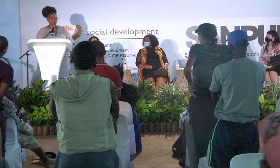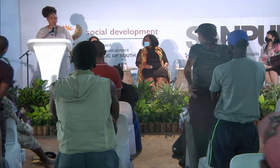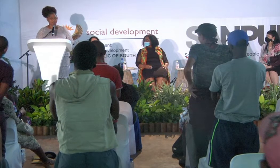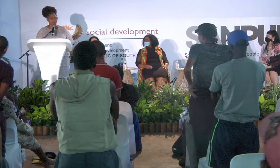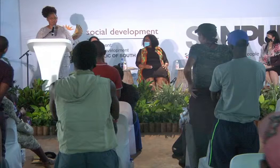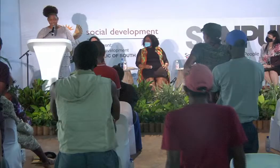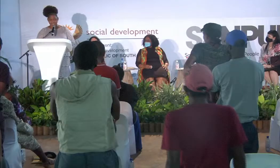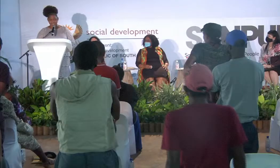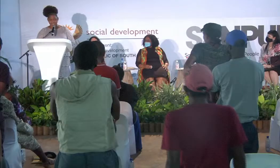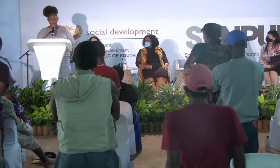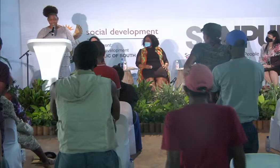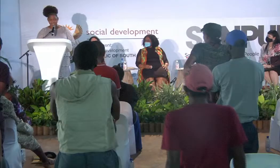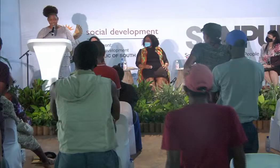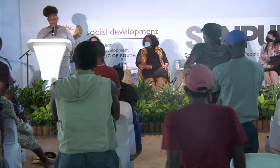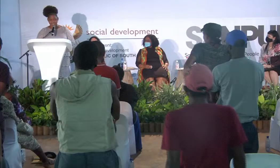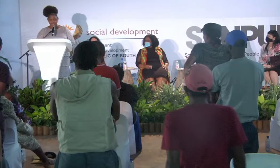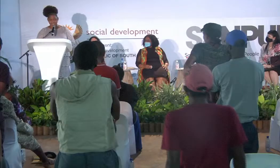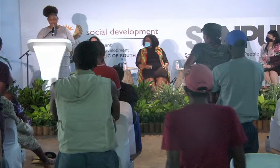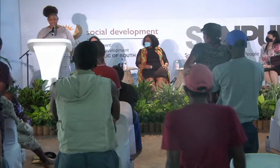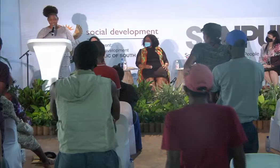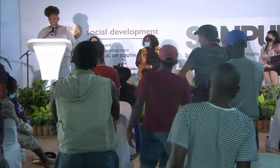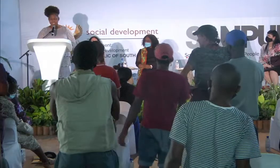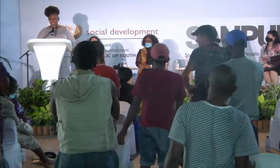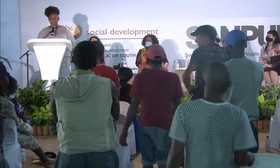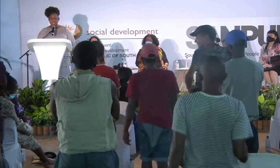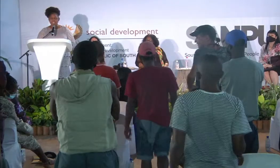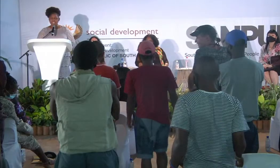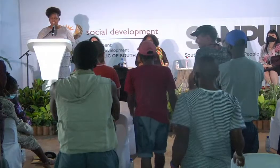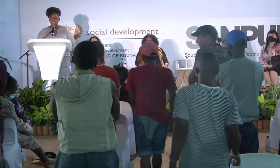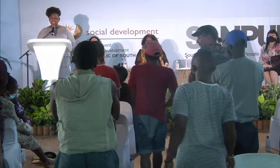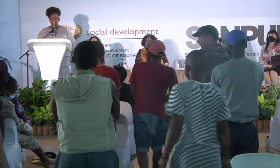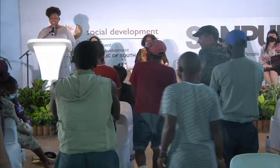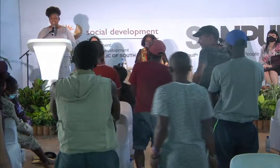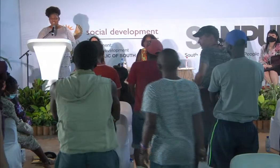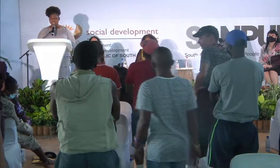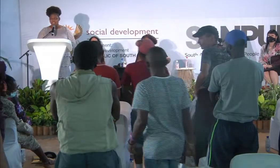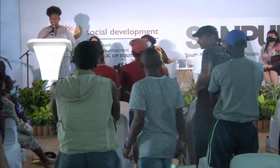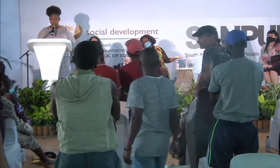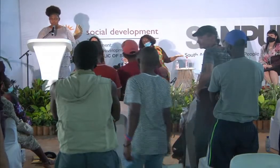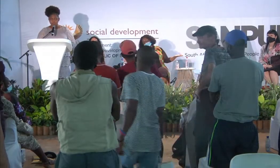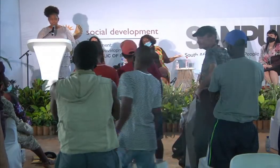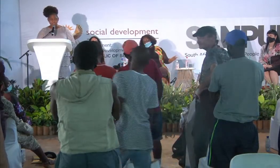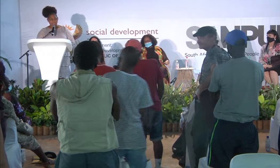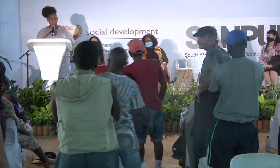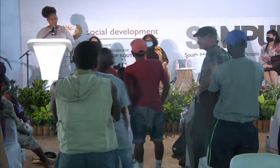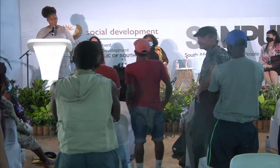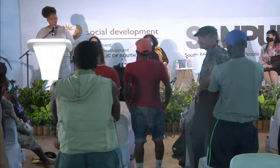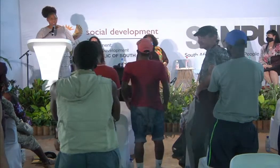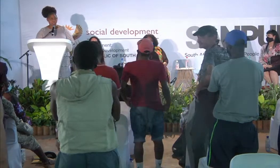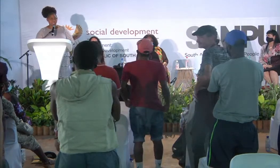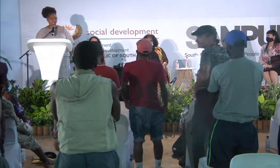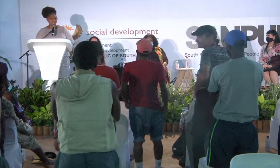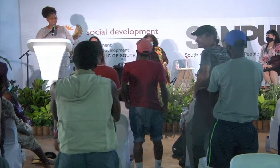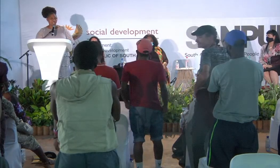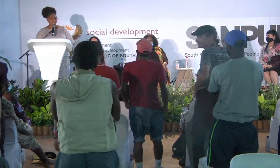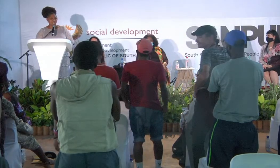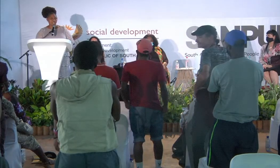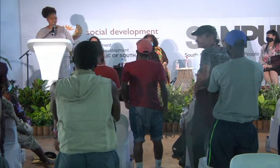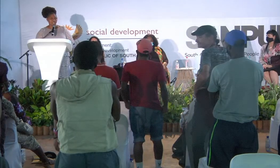united we stand, divided, good. So